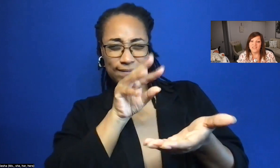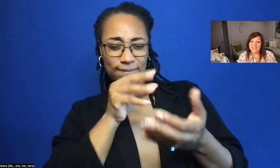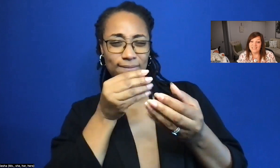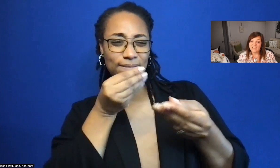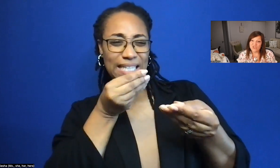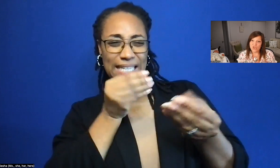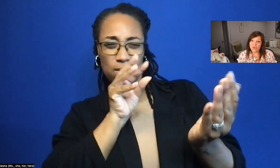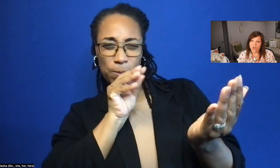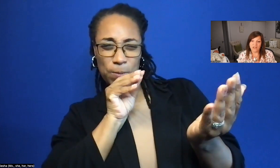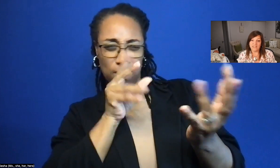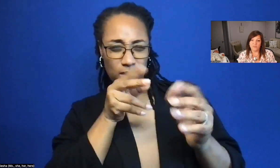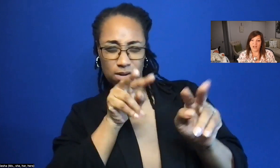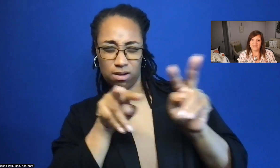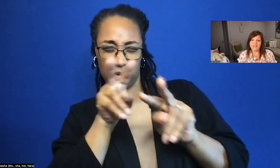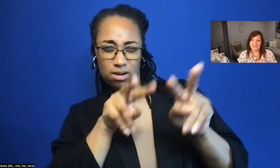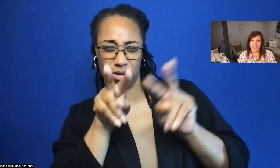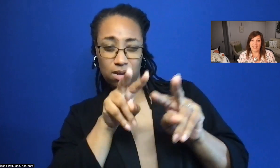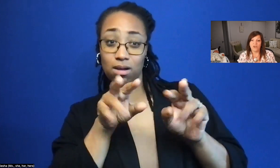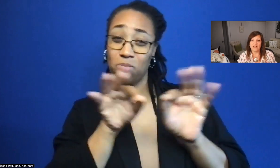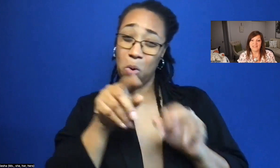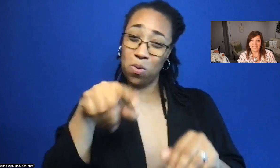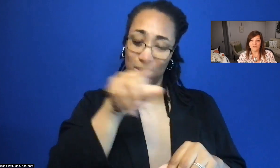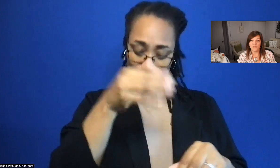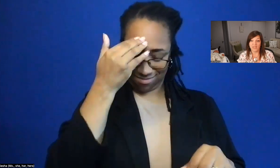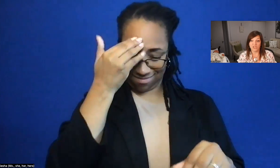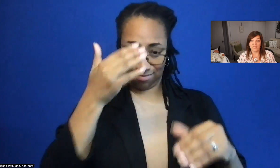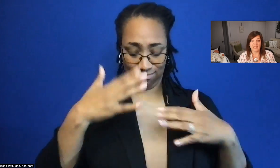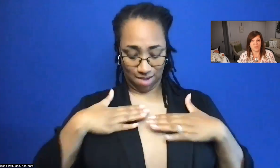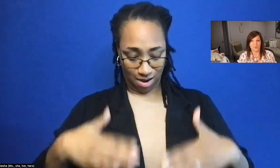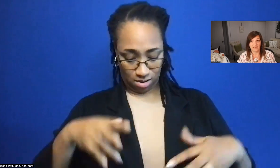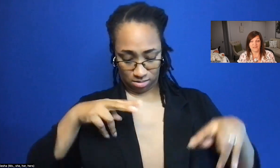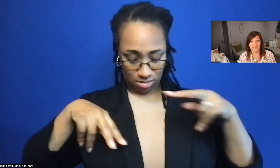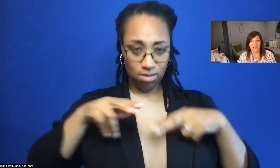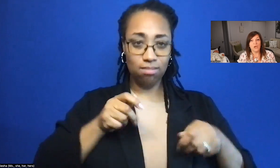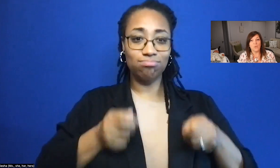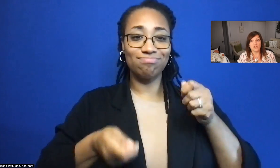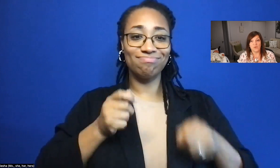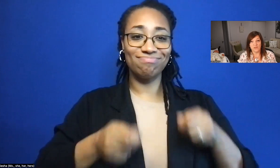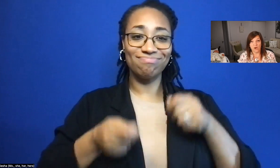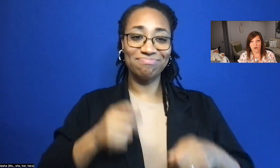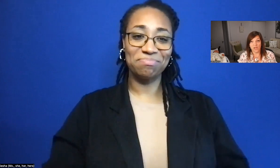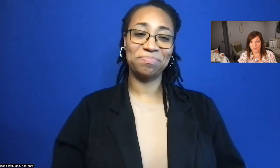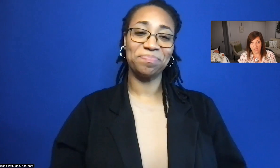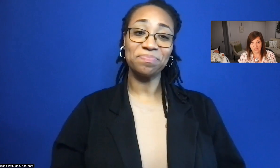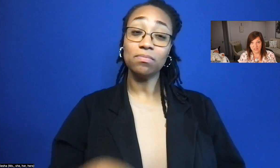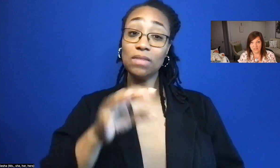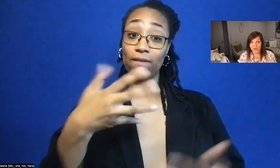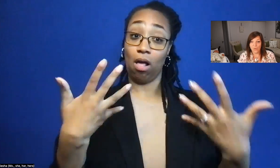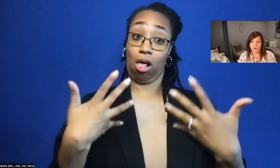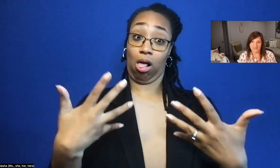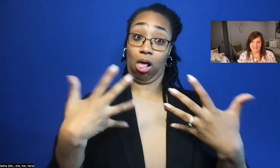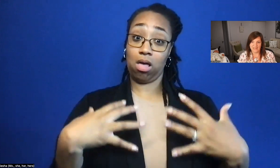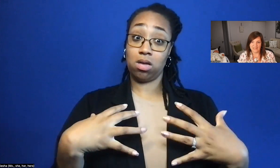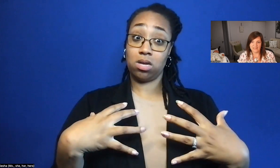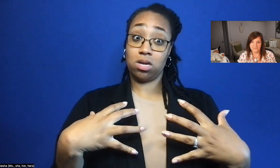Milk that sits too long in the breast can cause inflammation in the breast, which we would call a plug duct